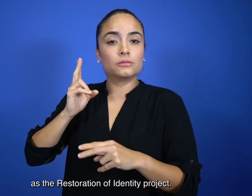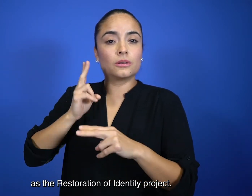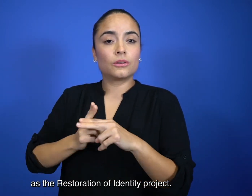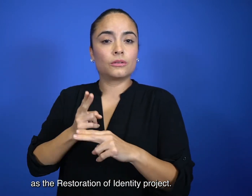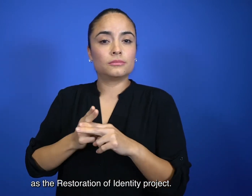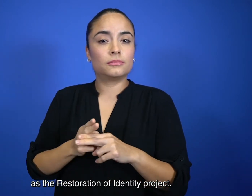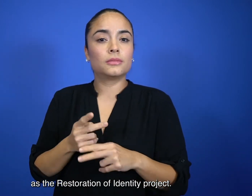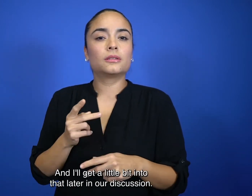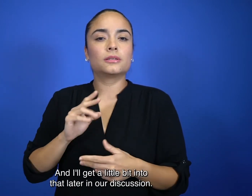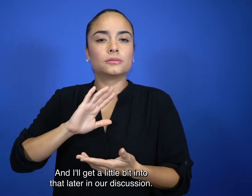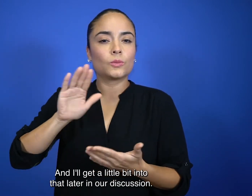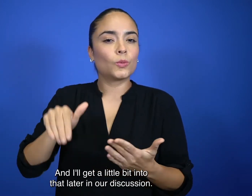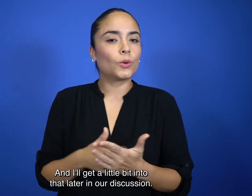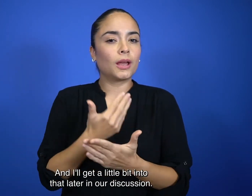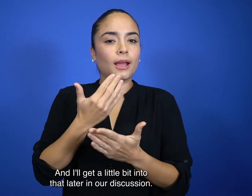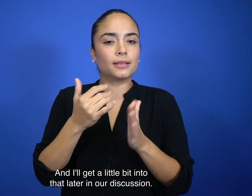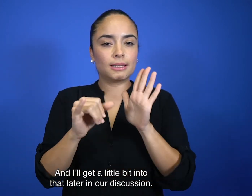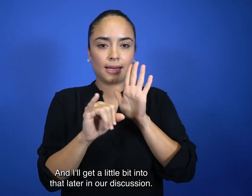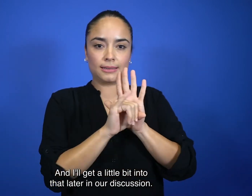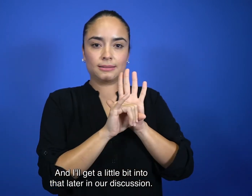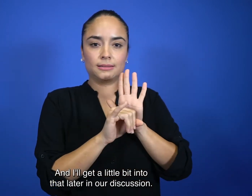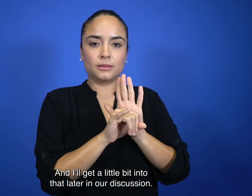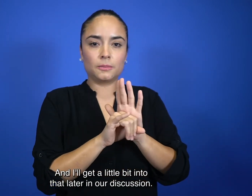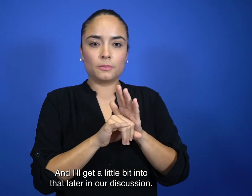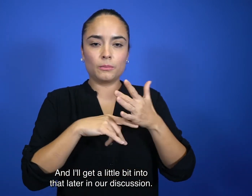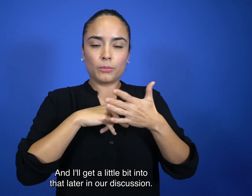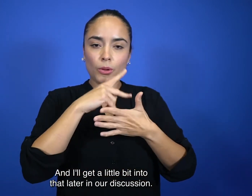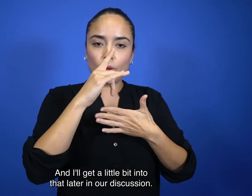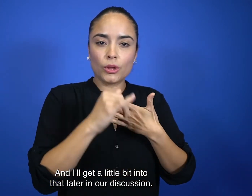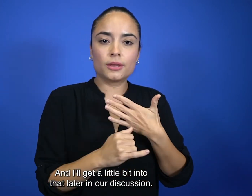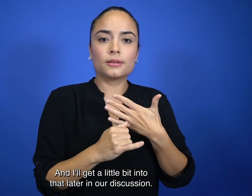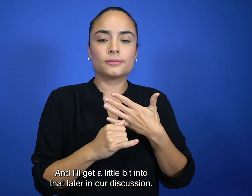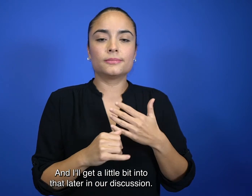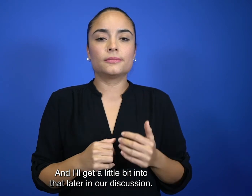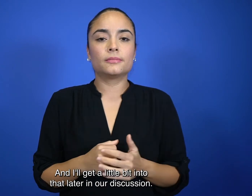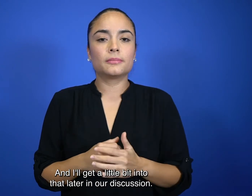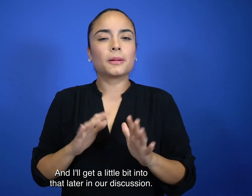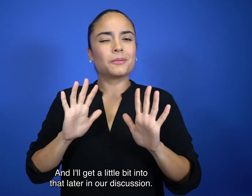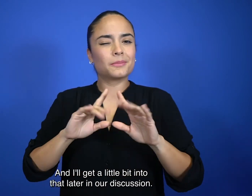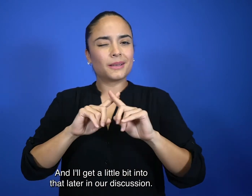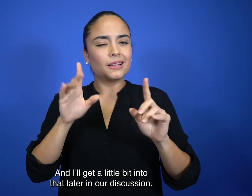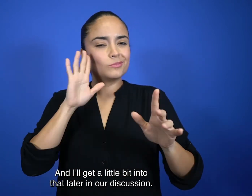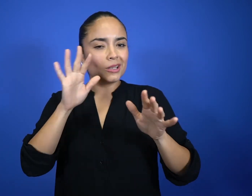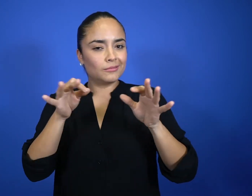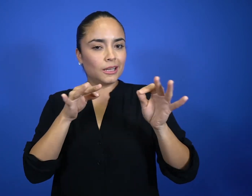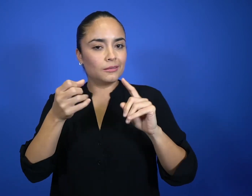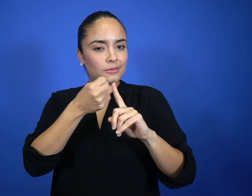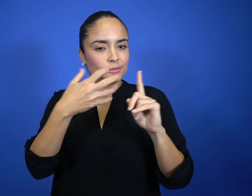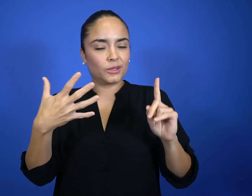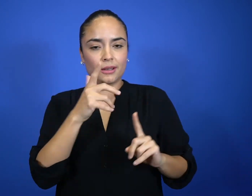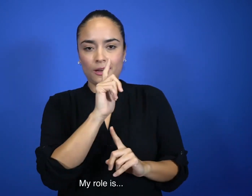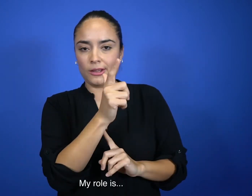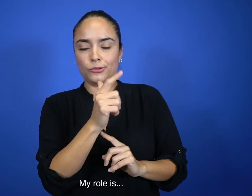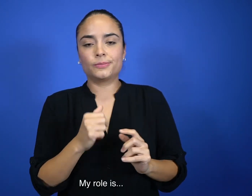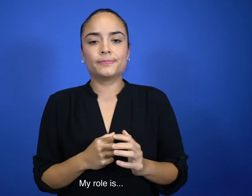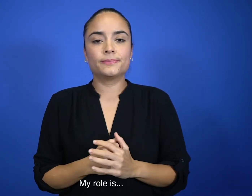Project, and I'll get a little bit into that later in our discussion. My role